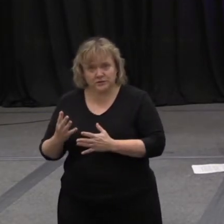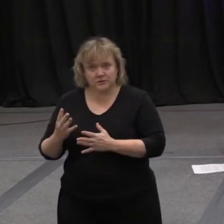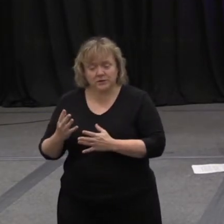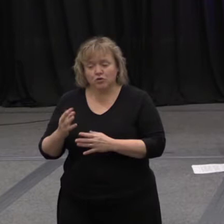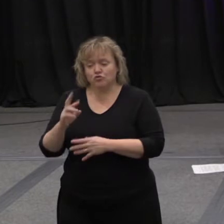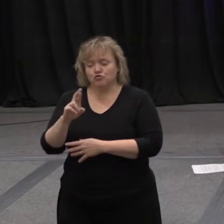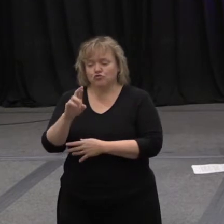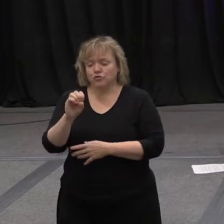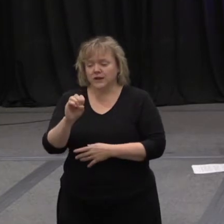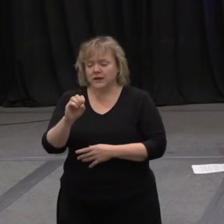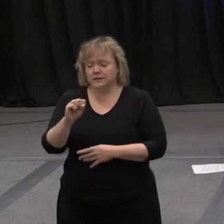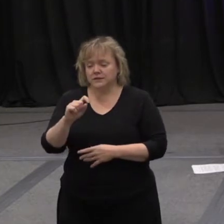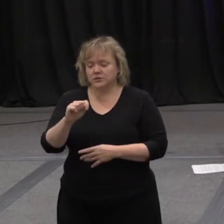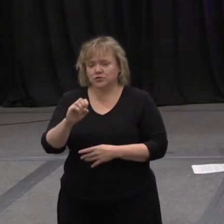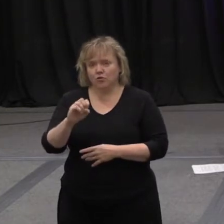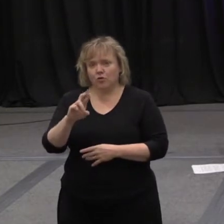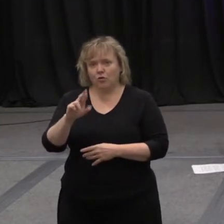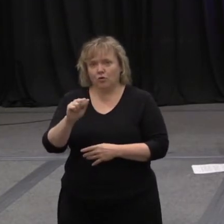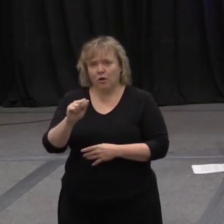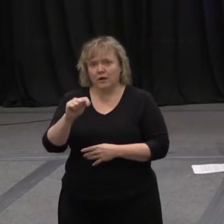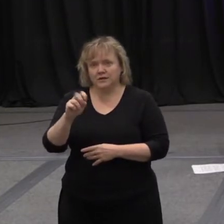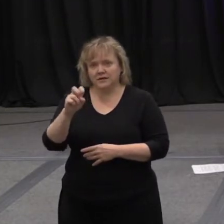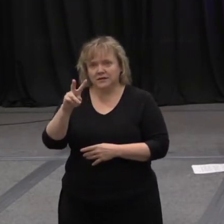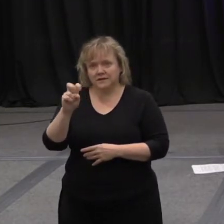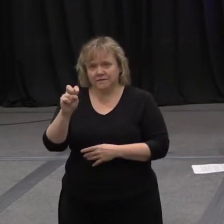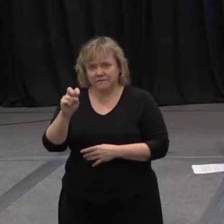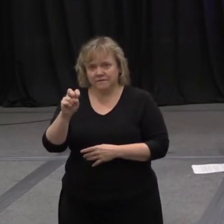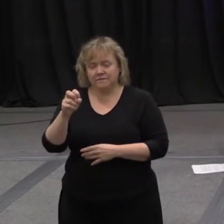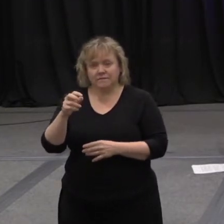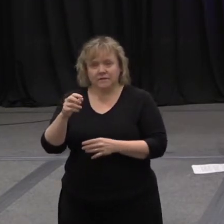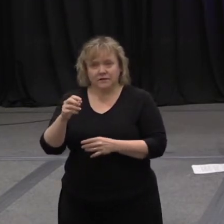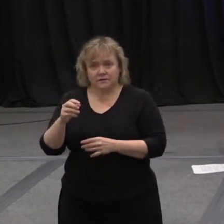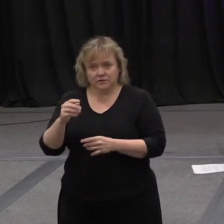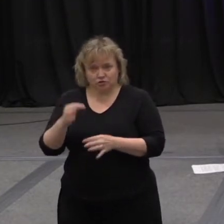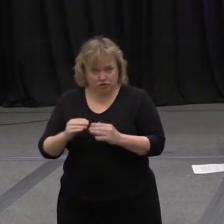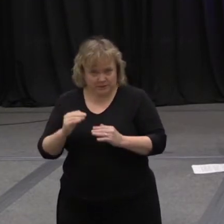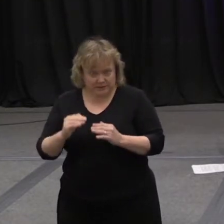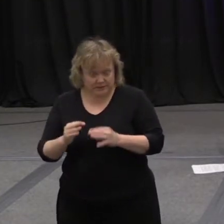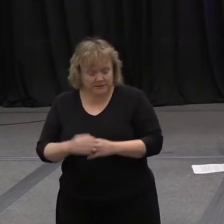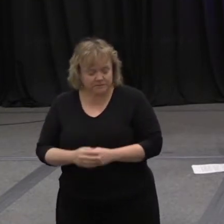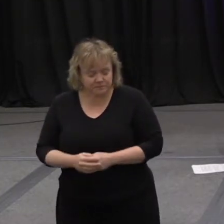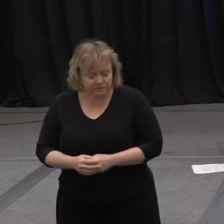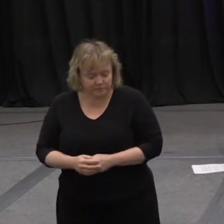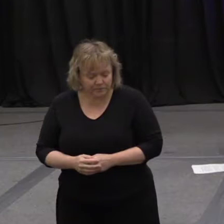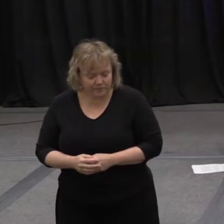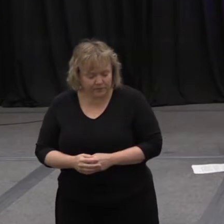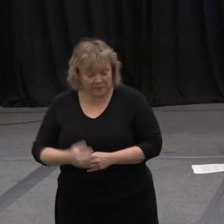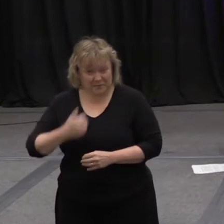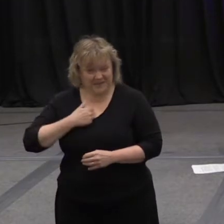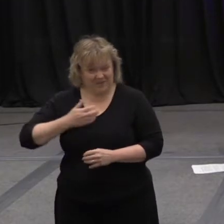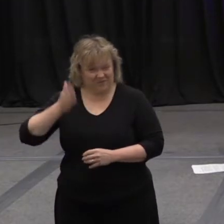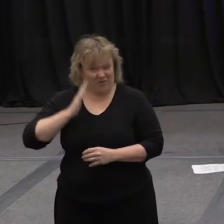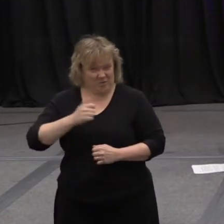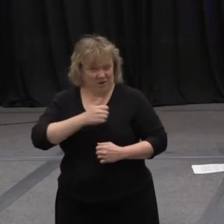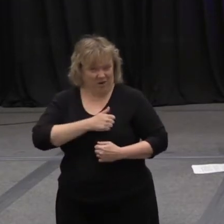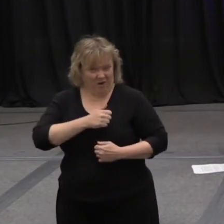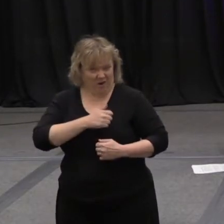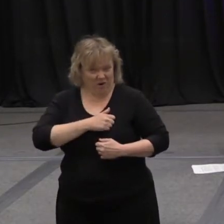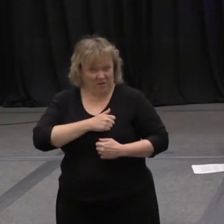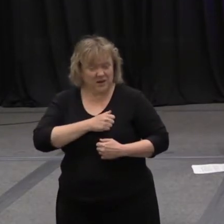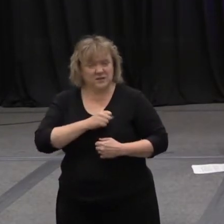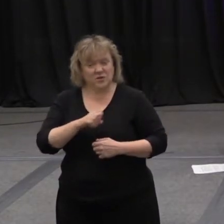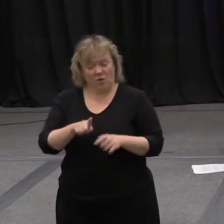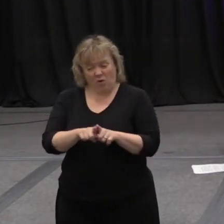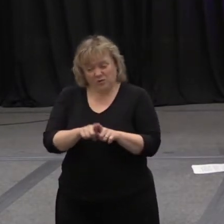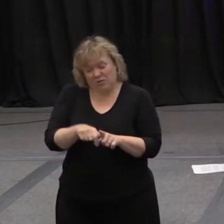the child of an Army officer, I have a lot of passion for returning soldiers